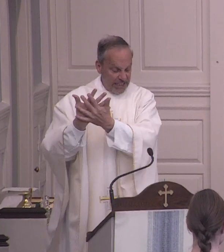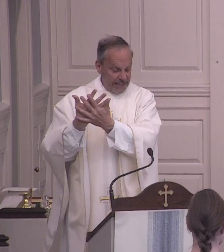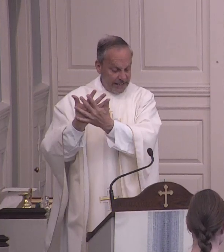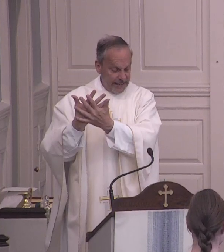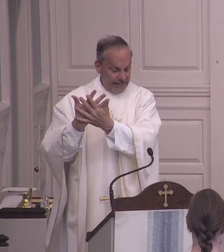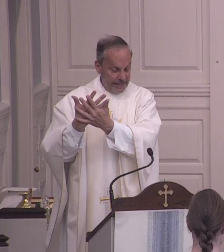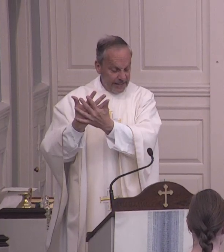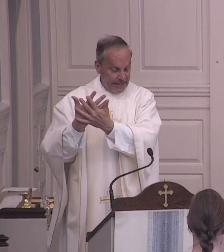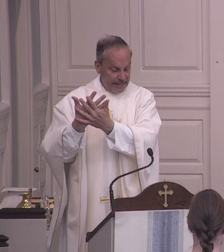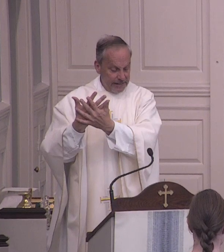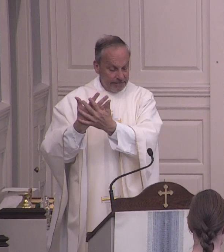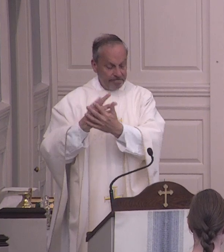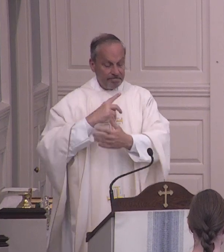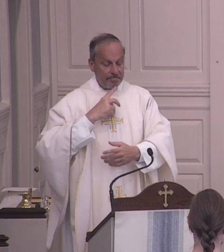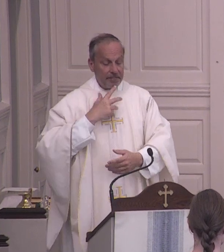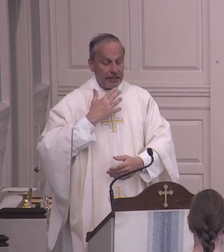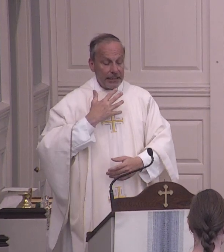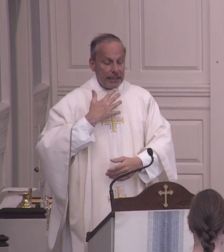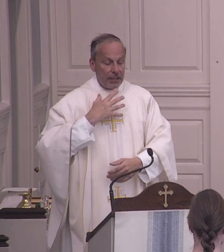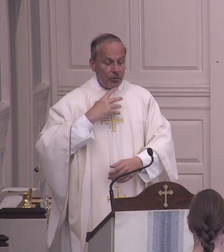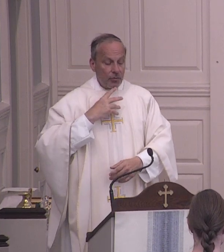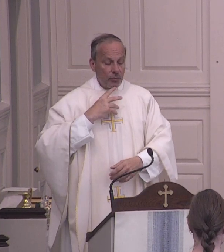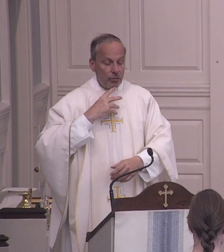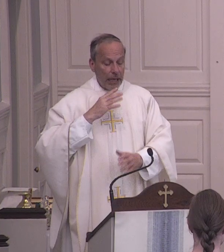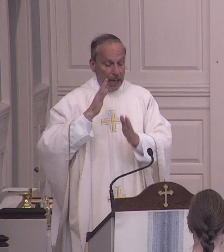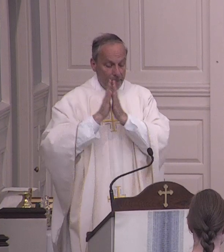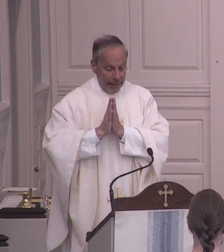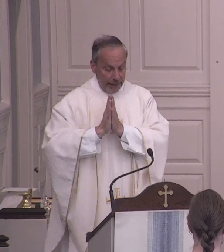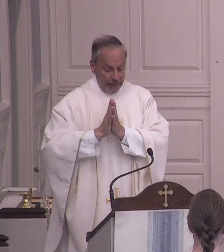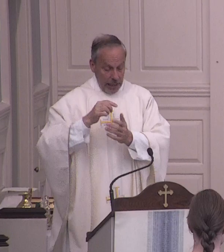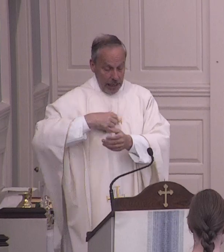and you will be thrown into prison.